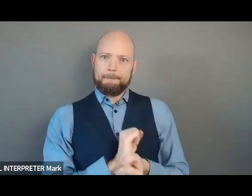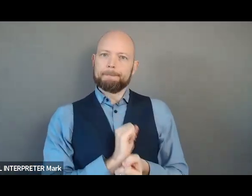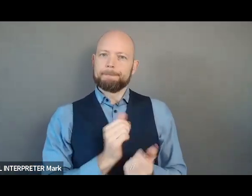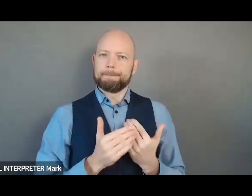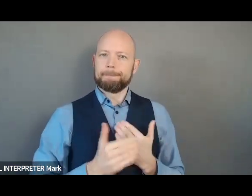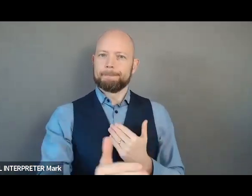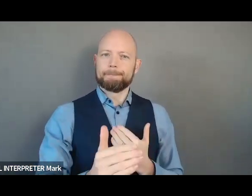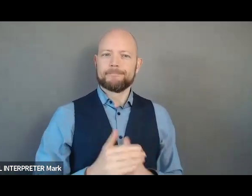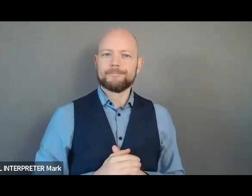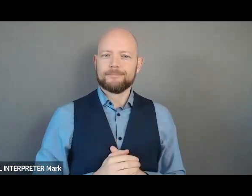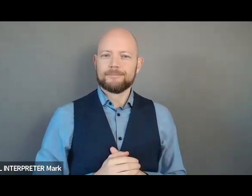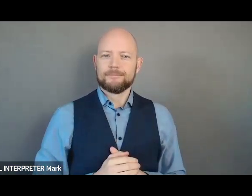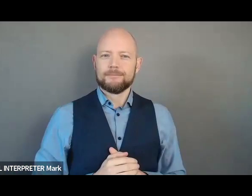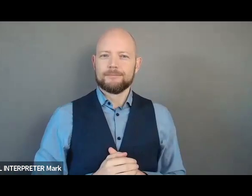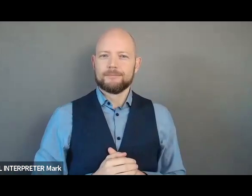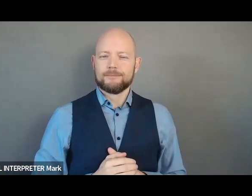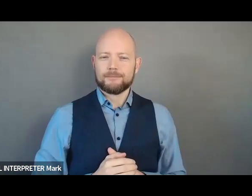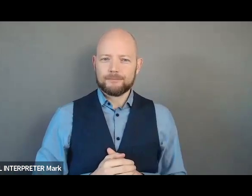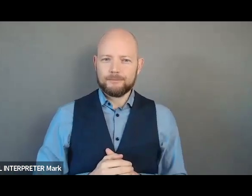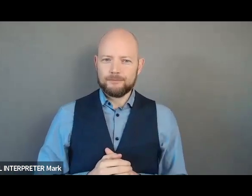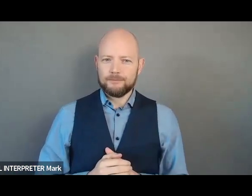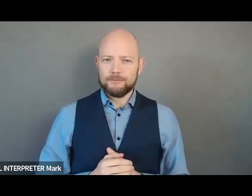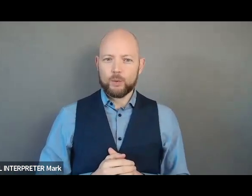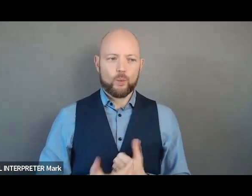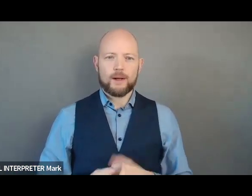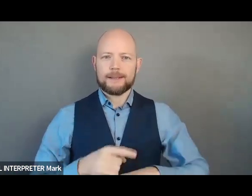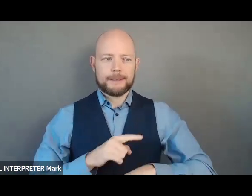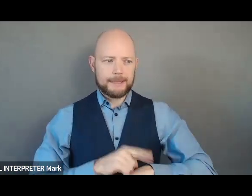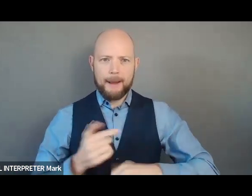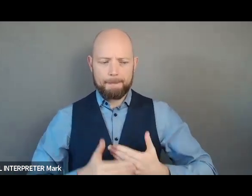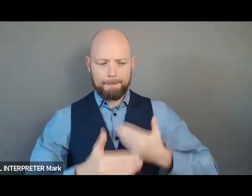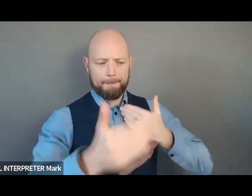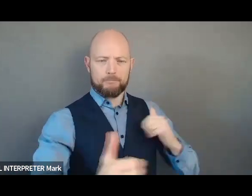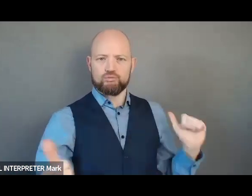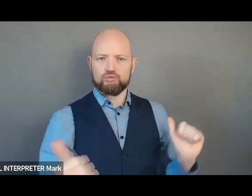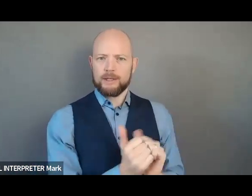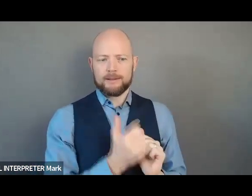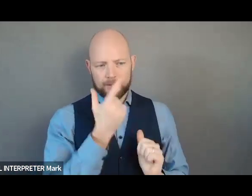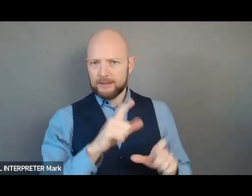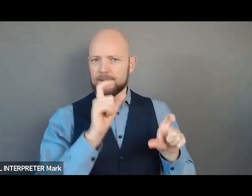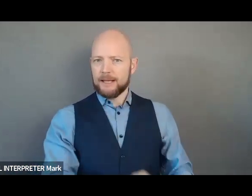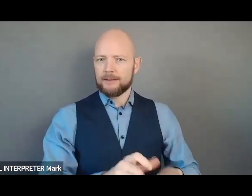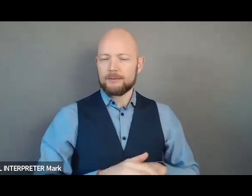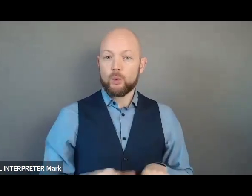fixed-term contracts, and embedding caring-aware career progression.